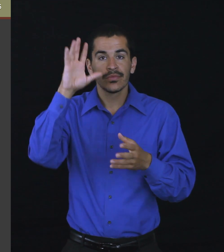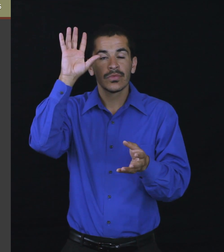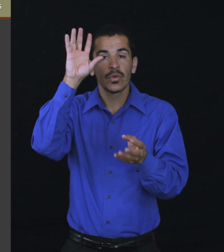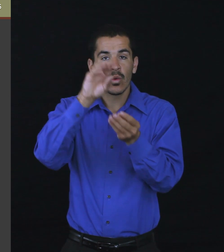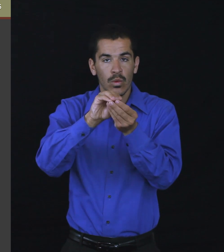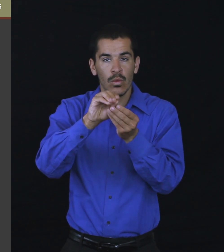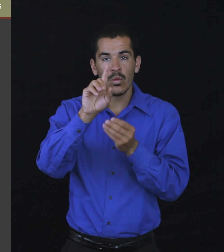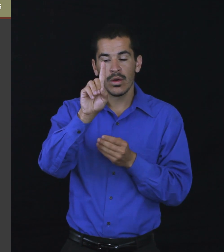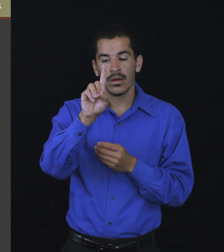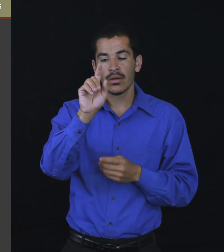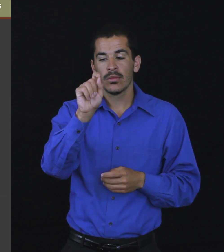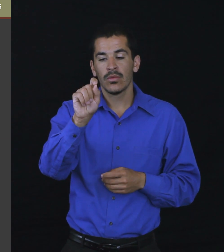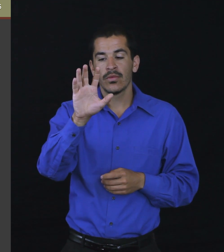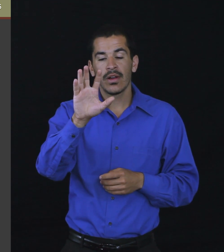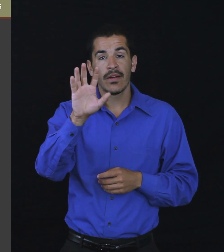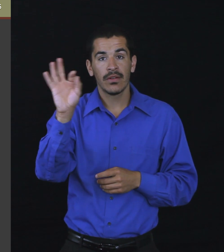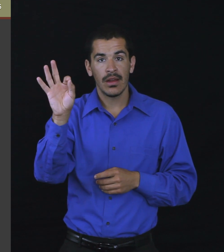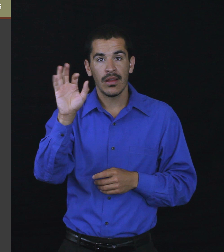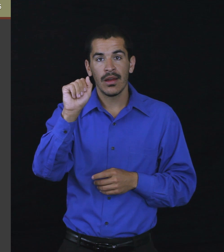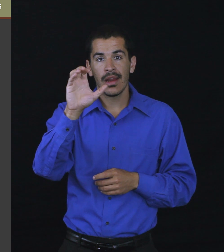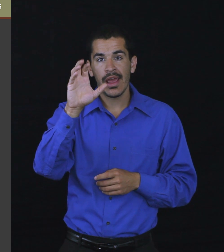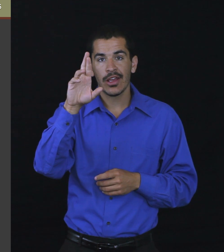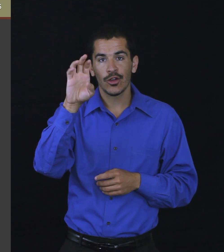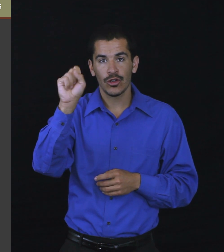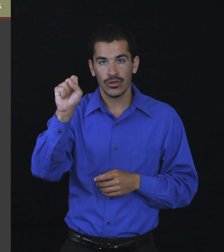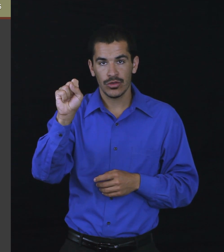1.59 acres,